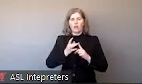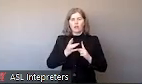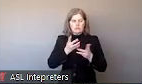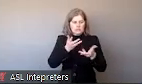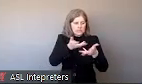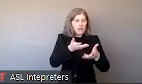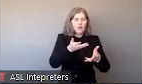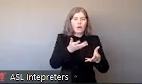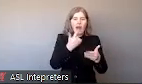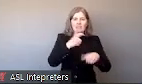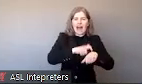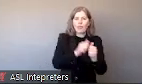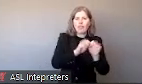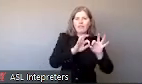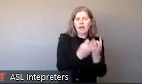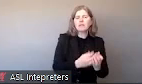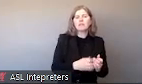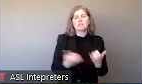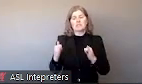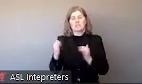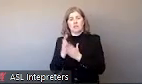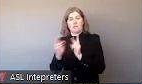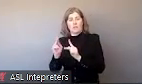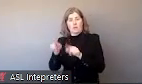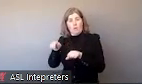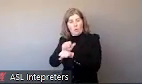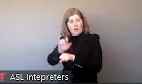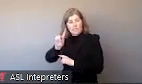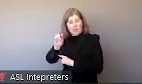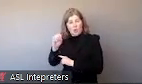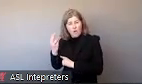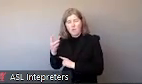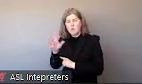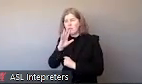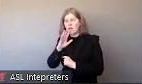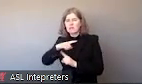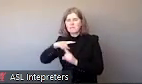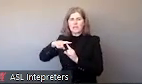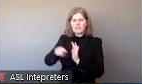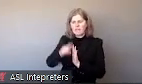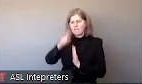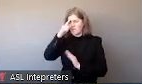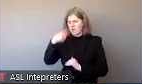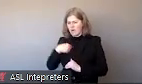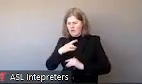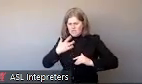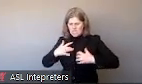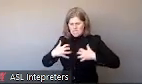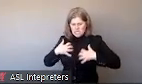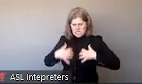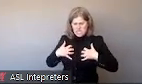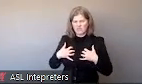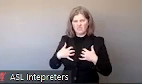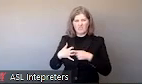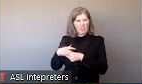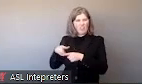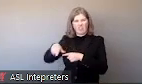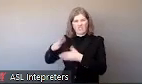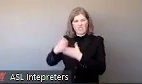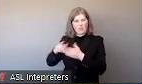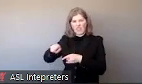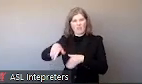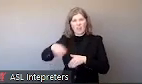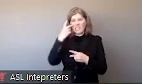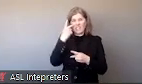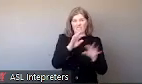still had folks at the DOH team today, when we were talking about our high and low points, who haven't been able to see their family for 2